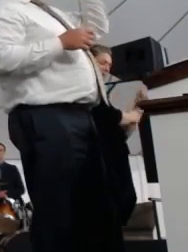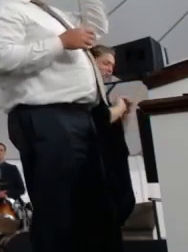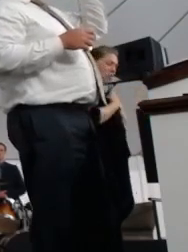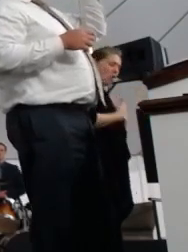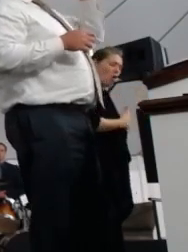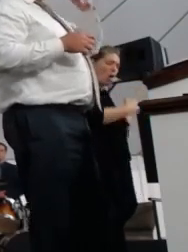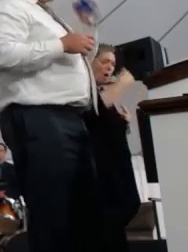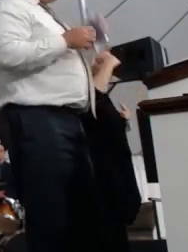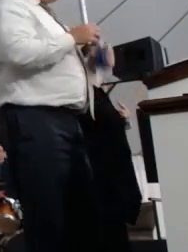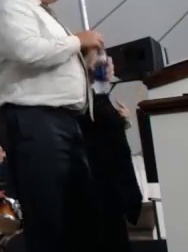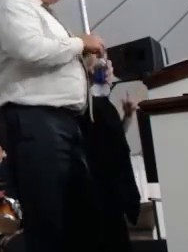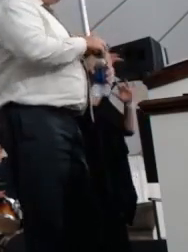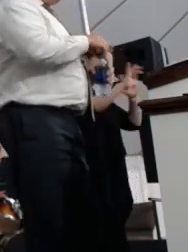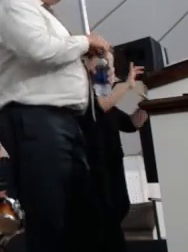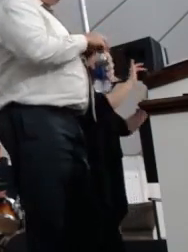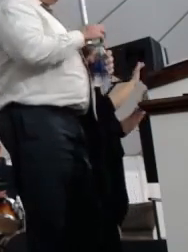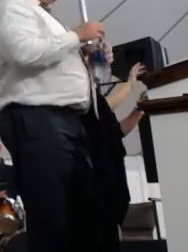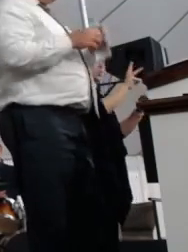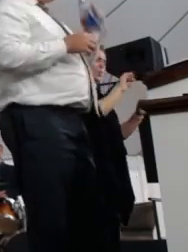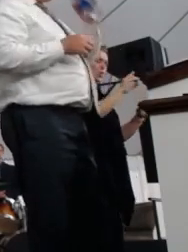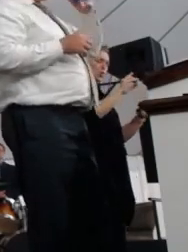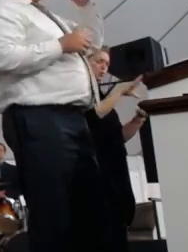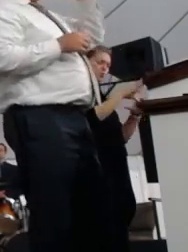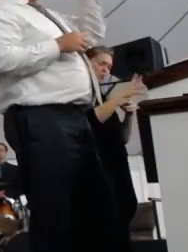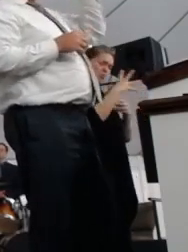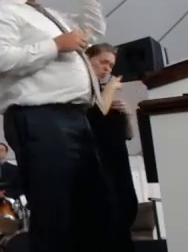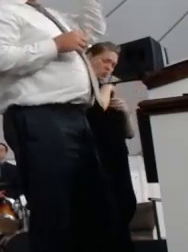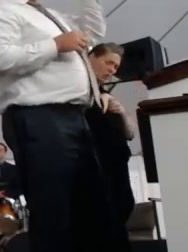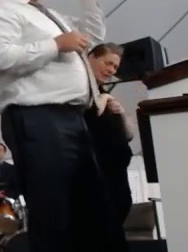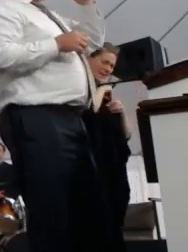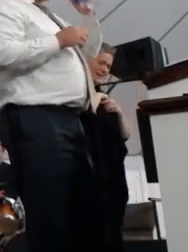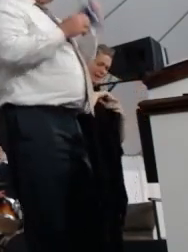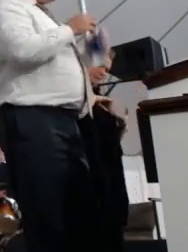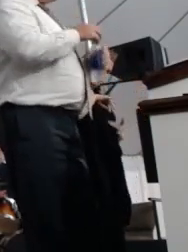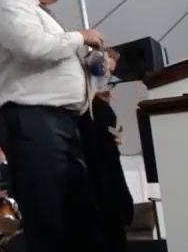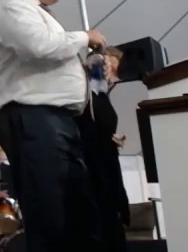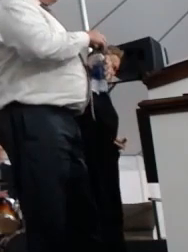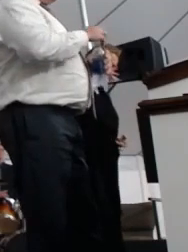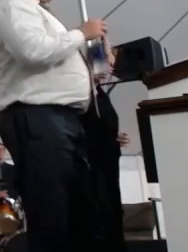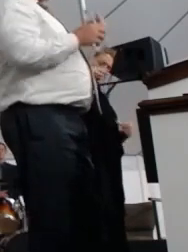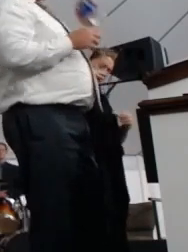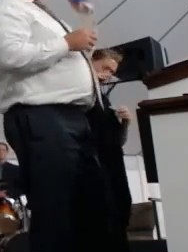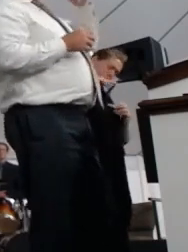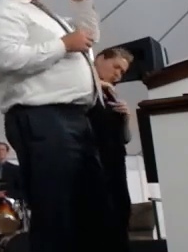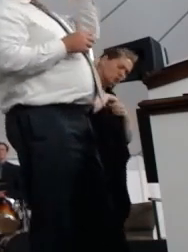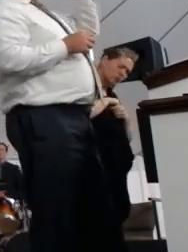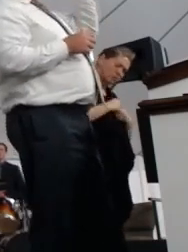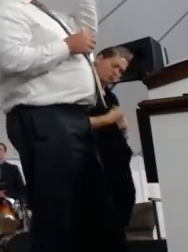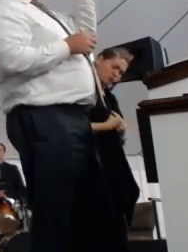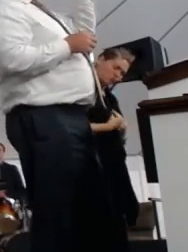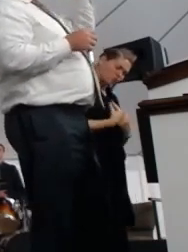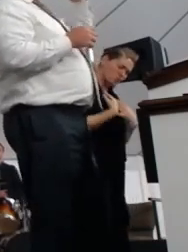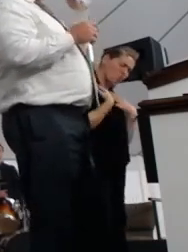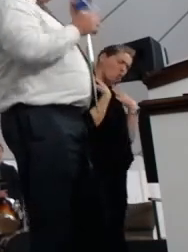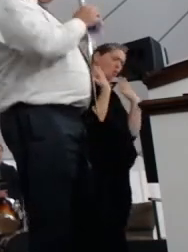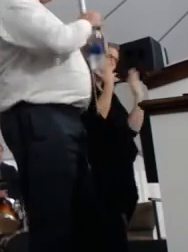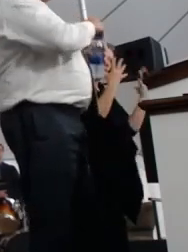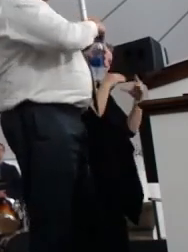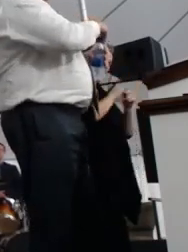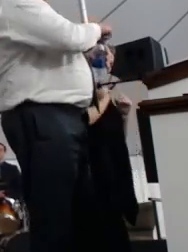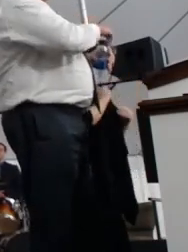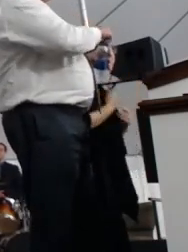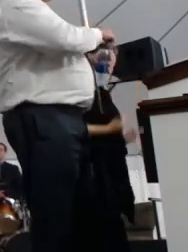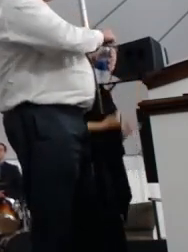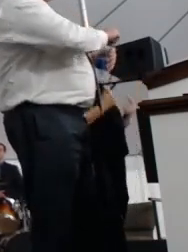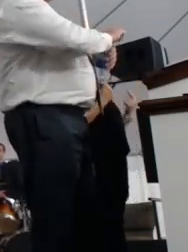mind. Let your word soak into our spirits, Lord, and lay on fertile ground and grow and flourish into our lives. Change